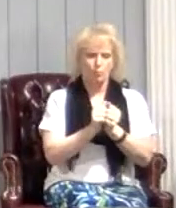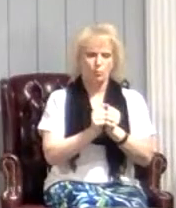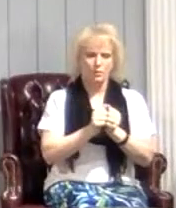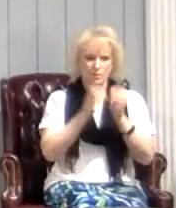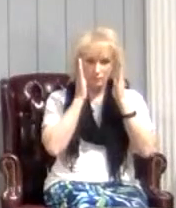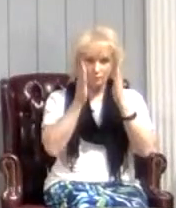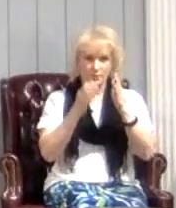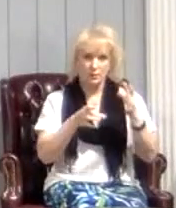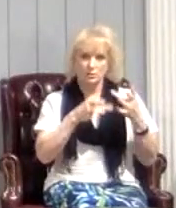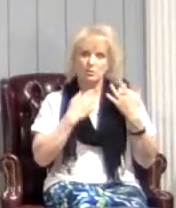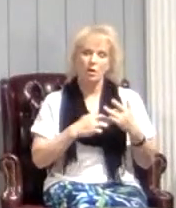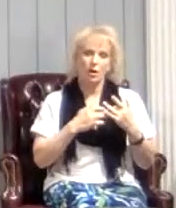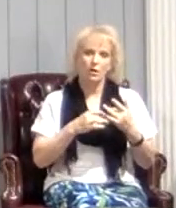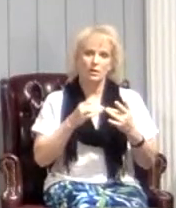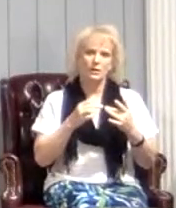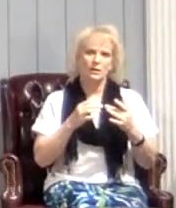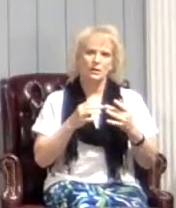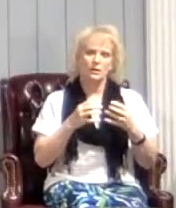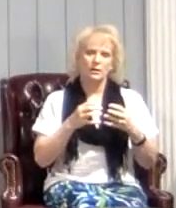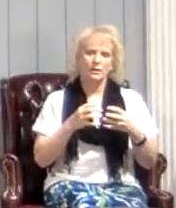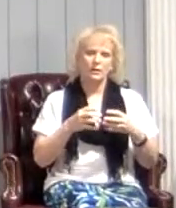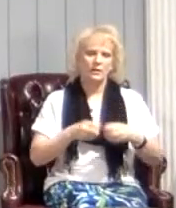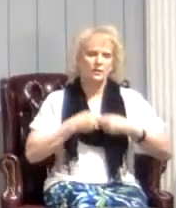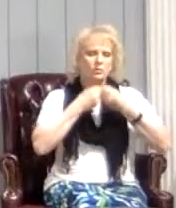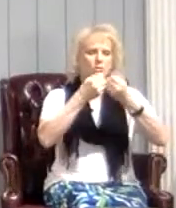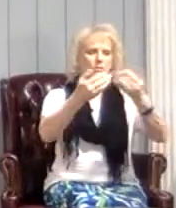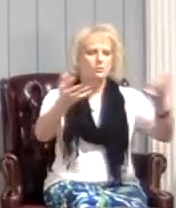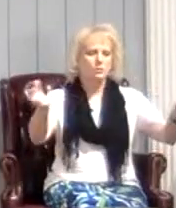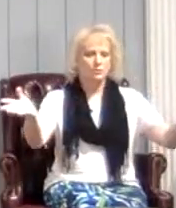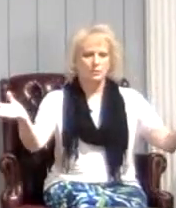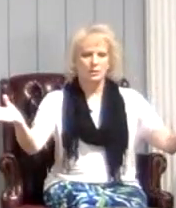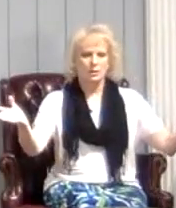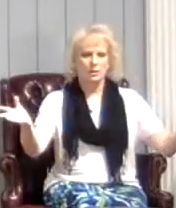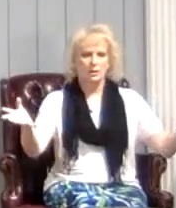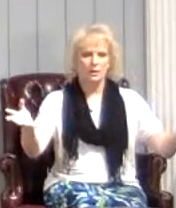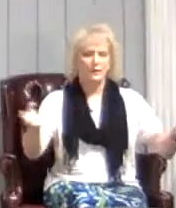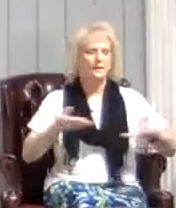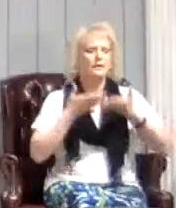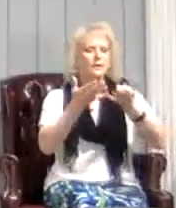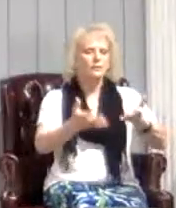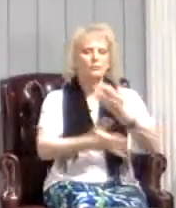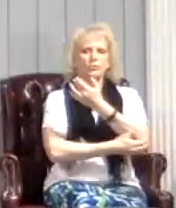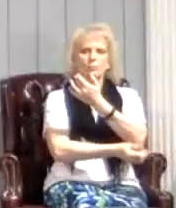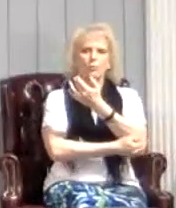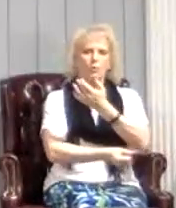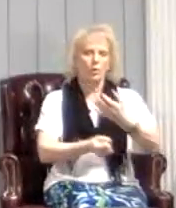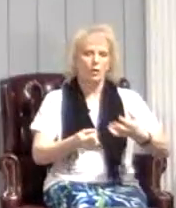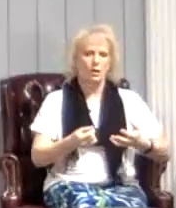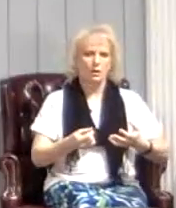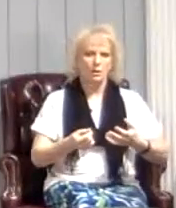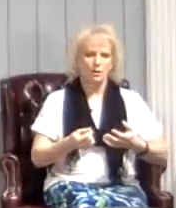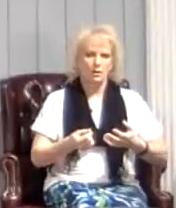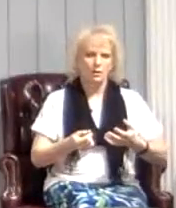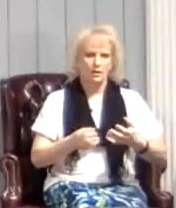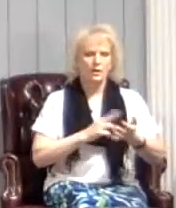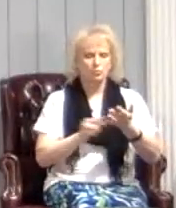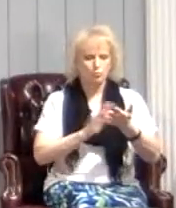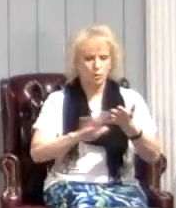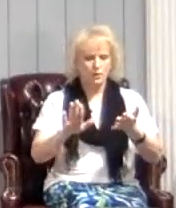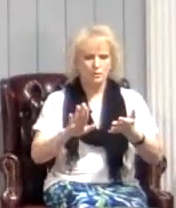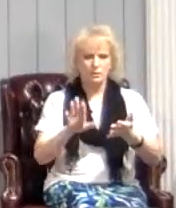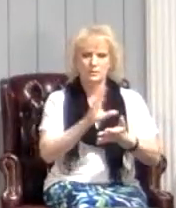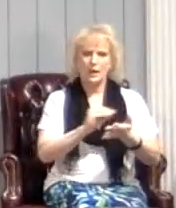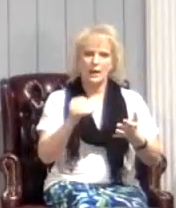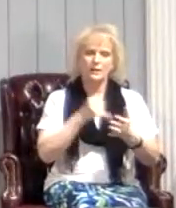generous. Because it says he's dispersed abroad, he's given to the poor, he's generous, he's righteous.